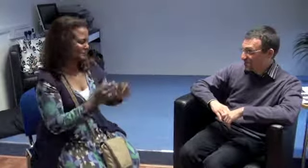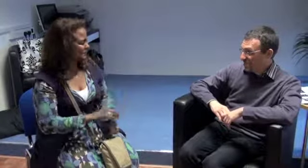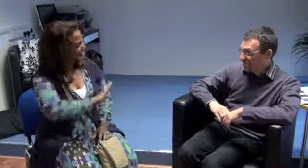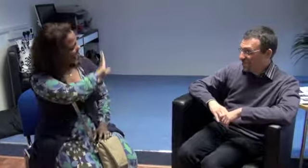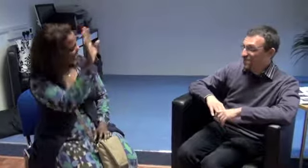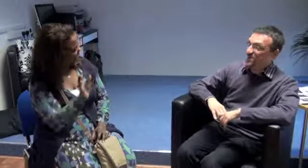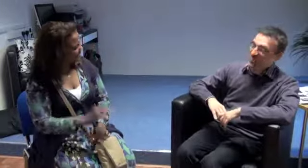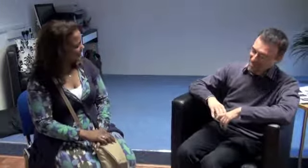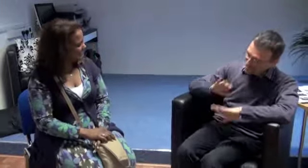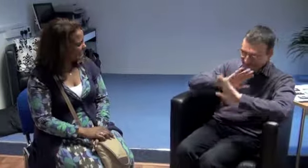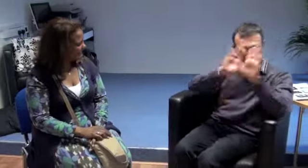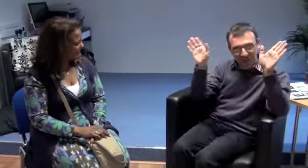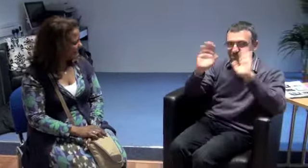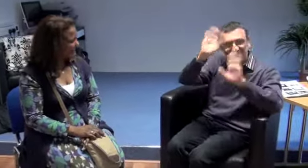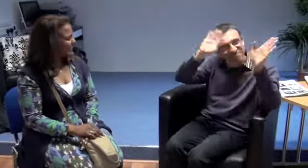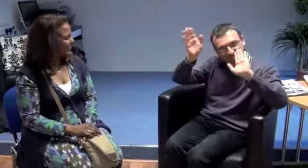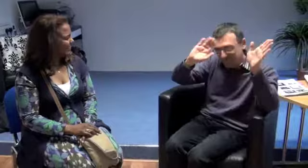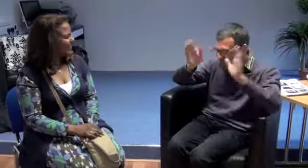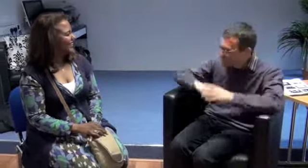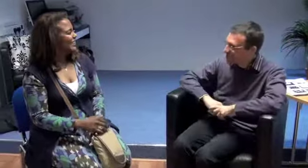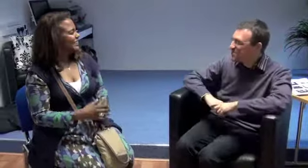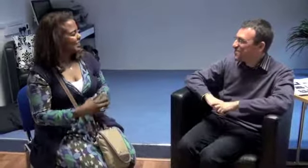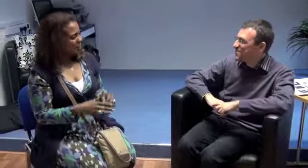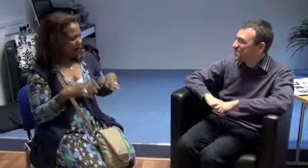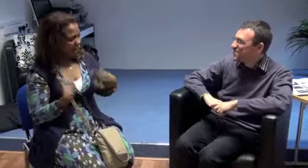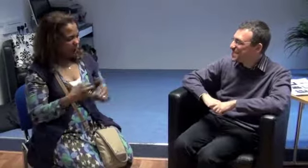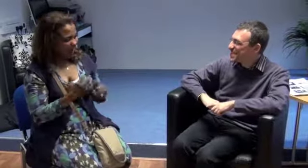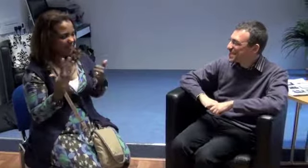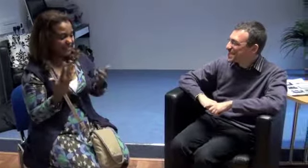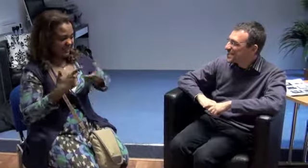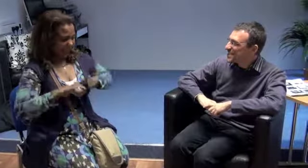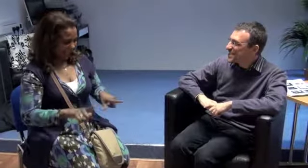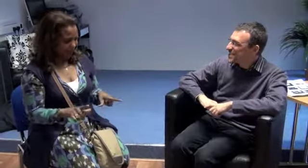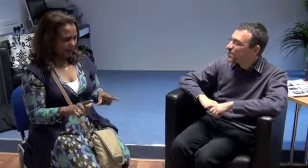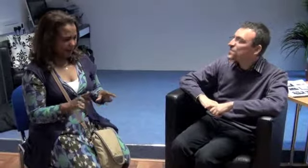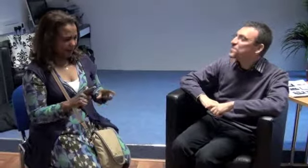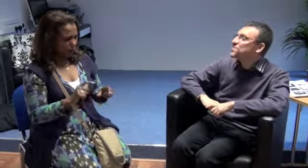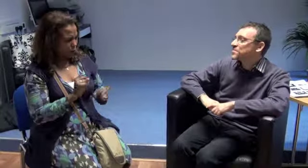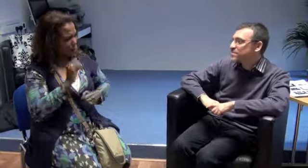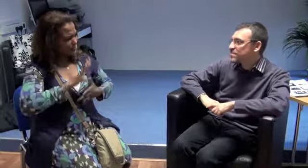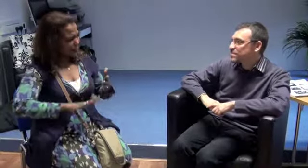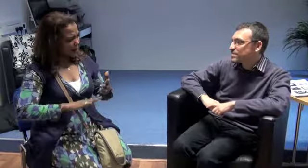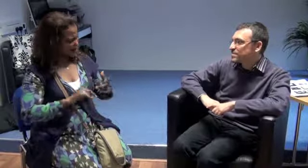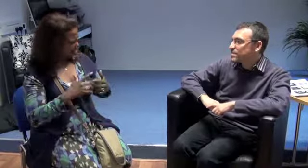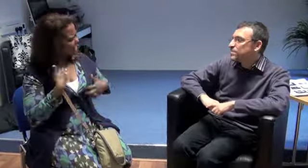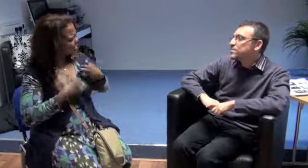languages. Let me introduce you to Marco. Hello, hello. Well, your wealth of experience in 6 languages